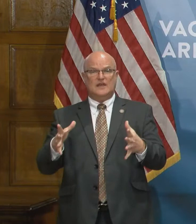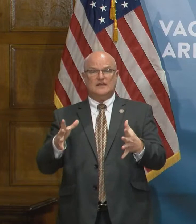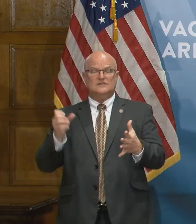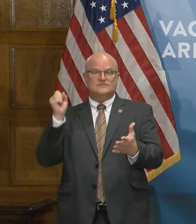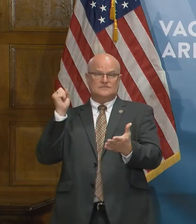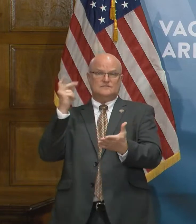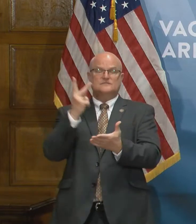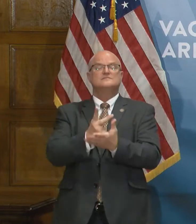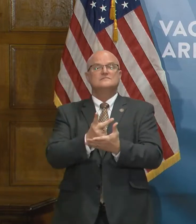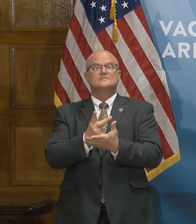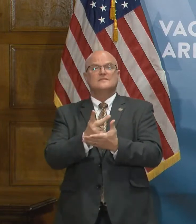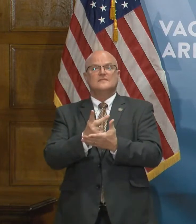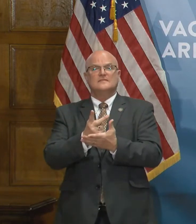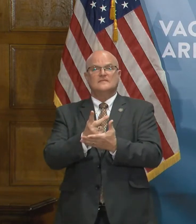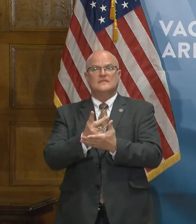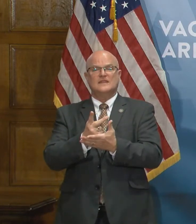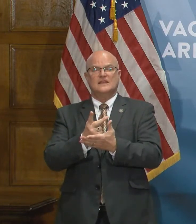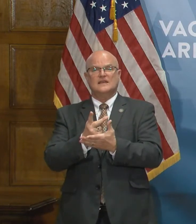authorized